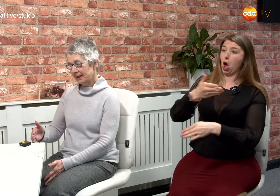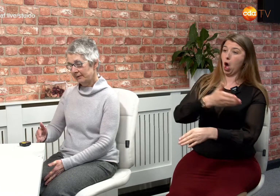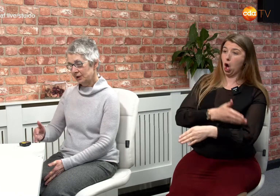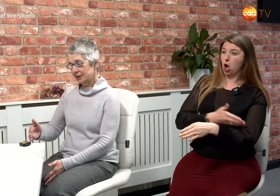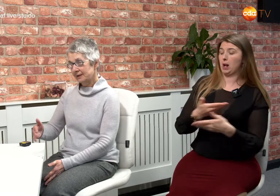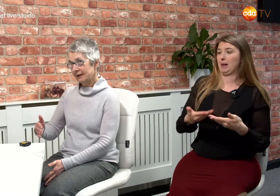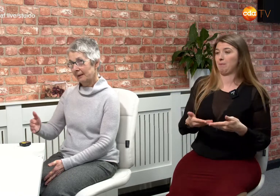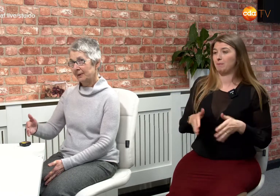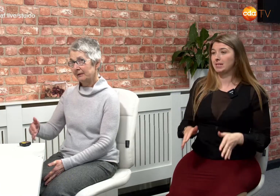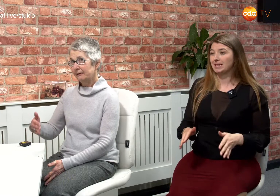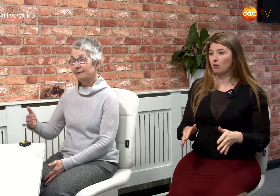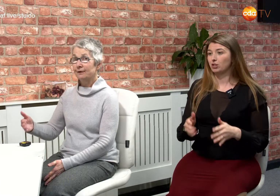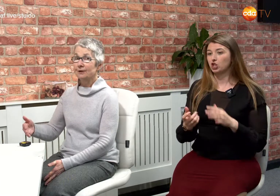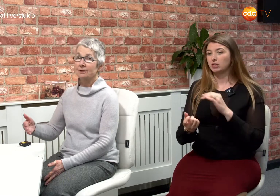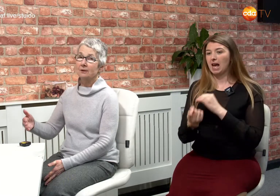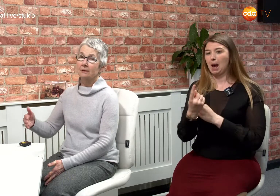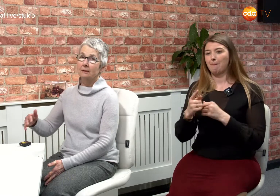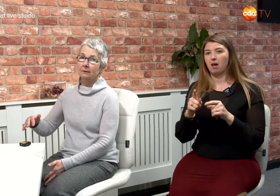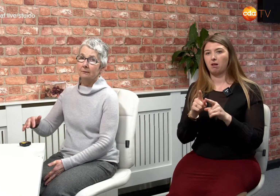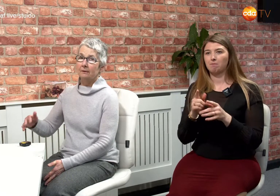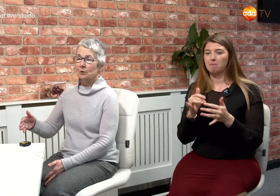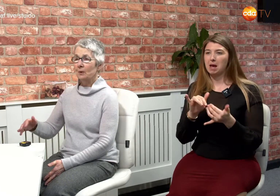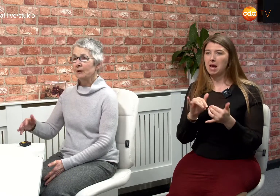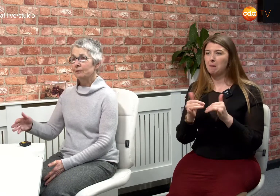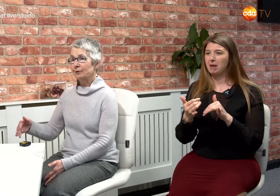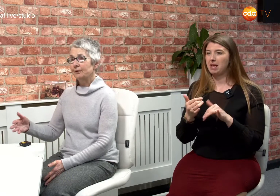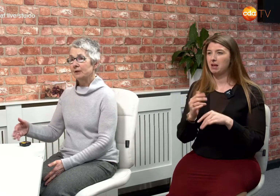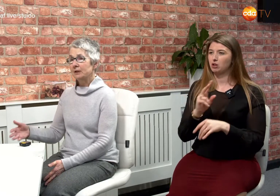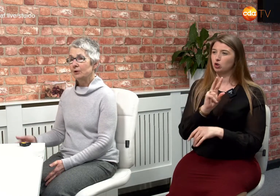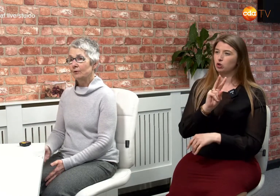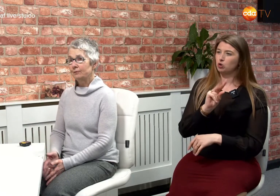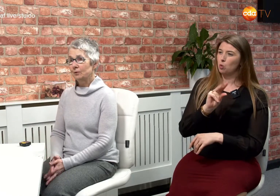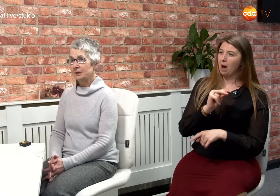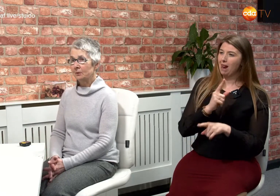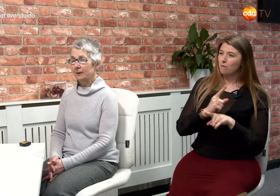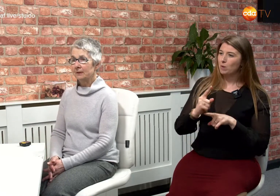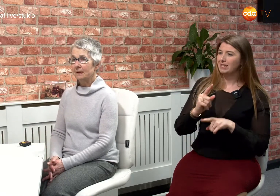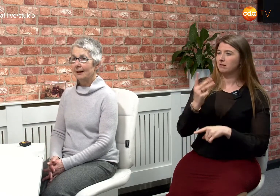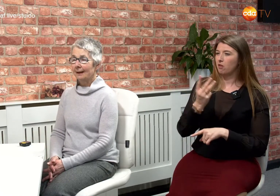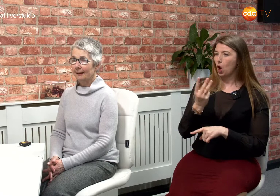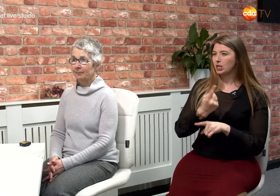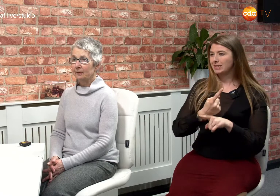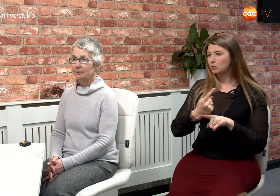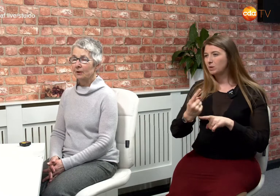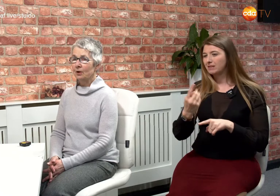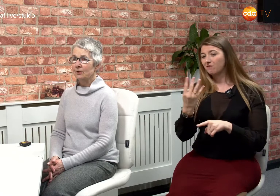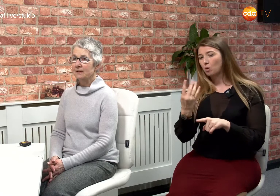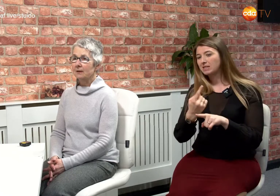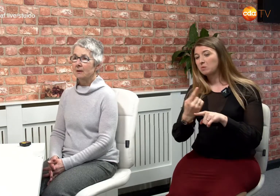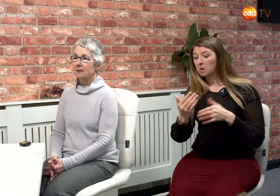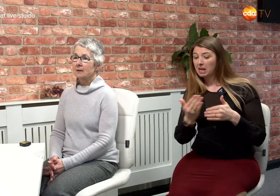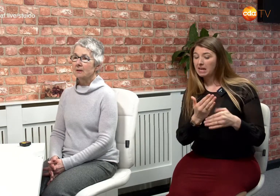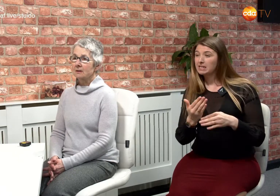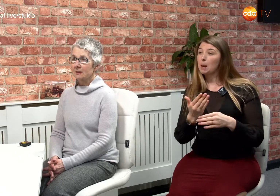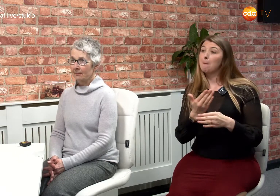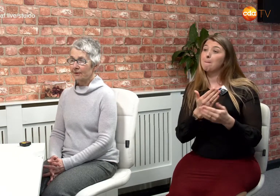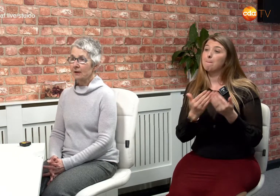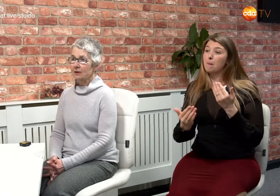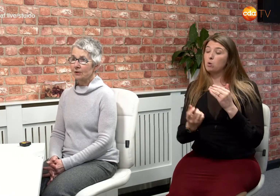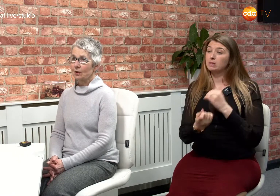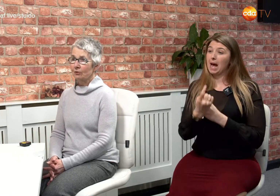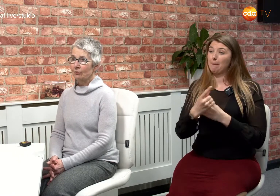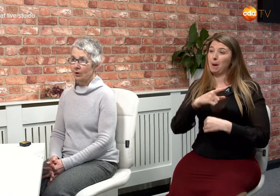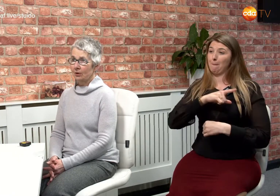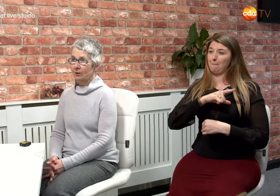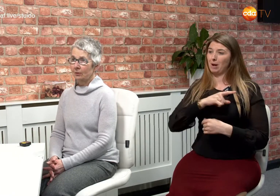most miscarriages that happen in the first 12 or 13 or 14 weeks happen because